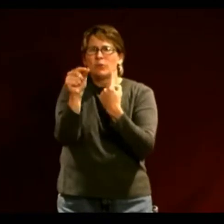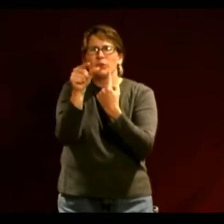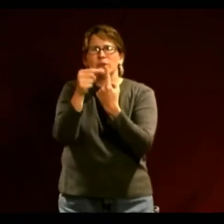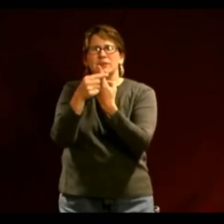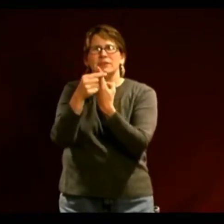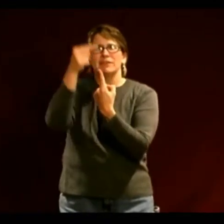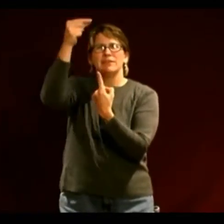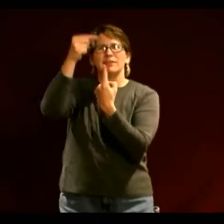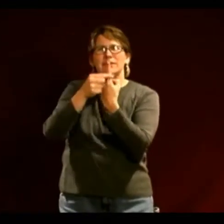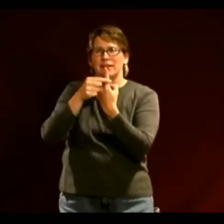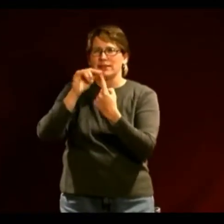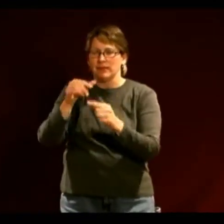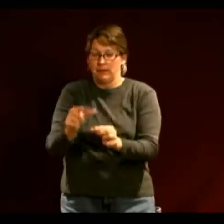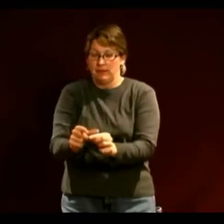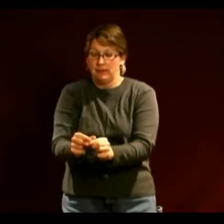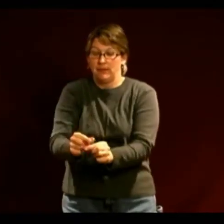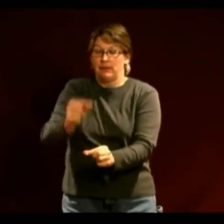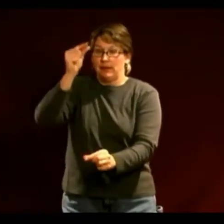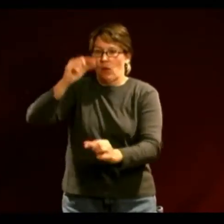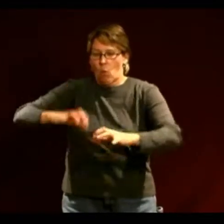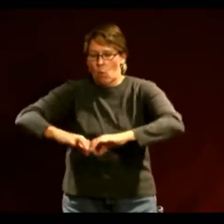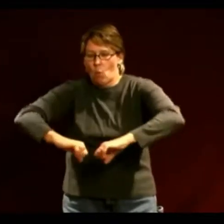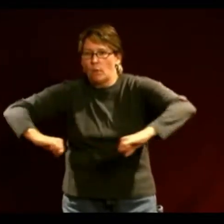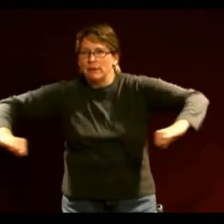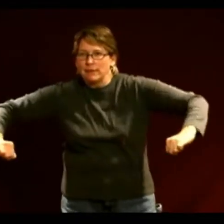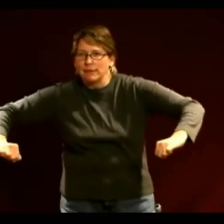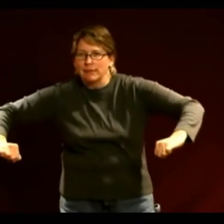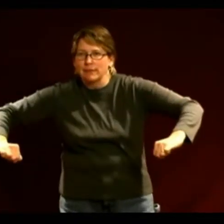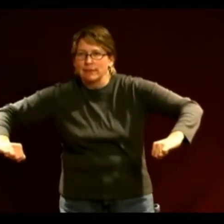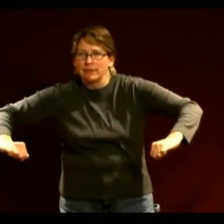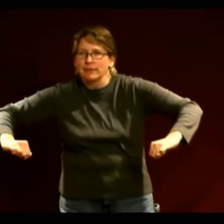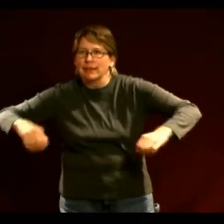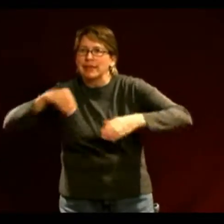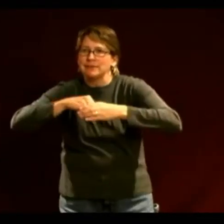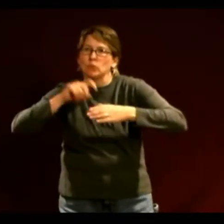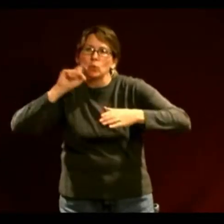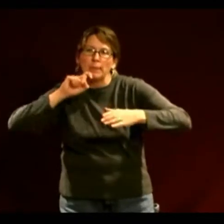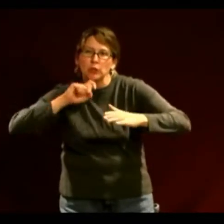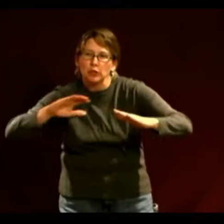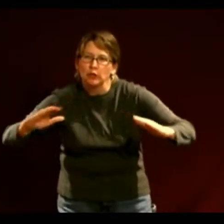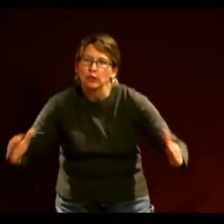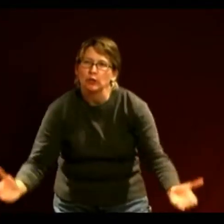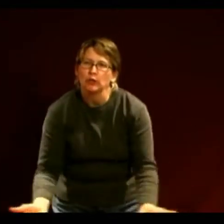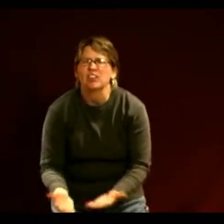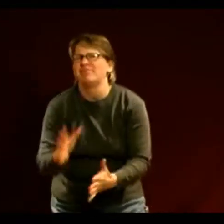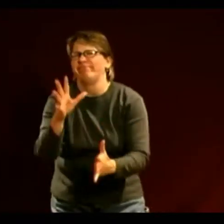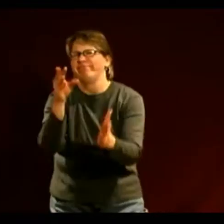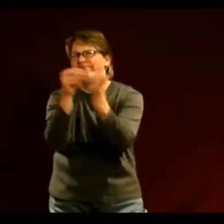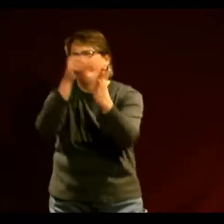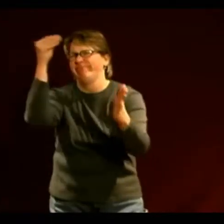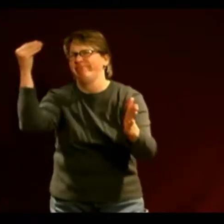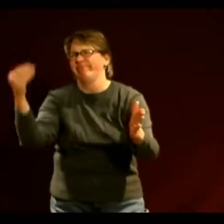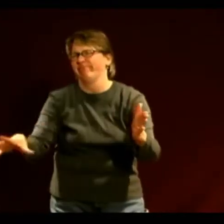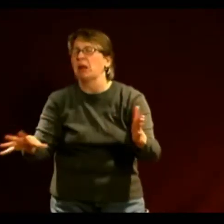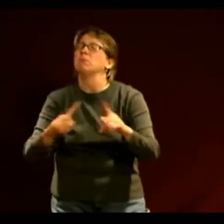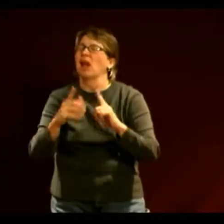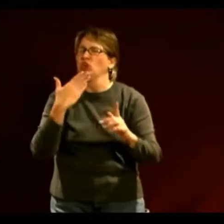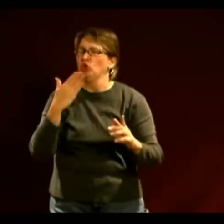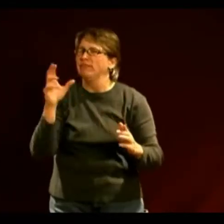In one of the packs, it's rubber coated and has a drawstring on it, so it's just easy open, and